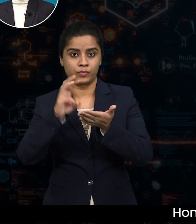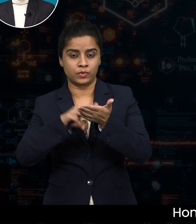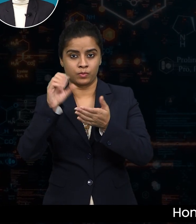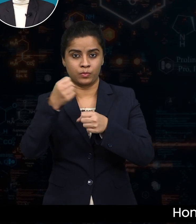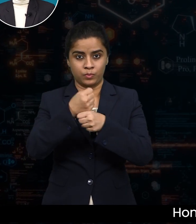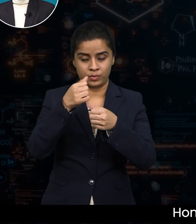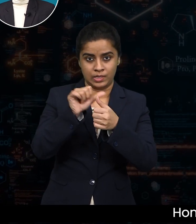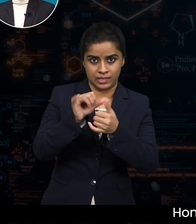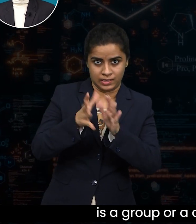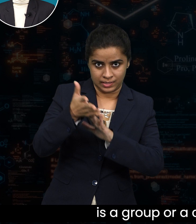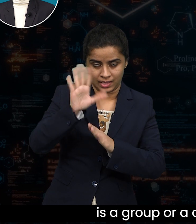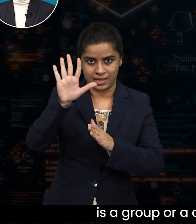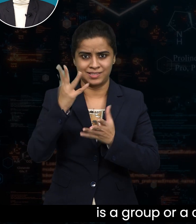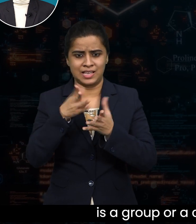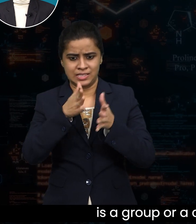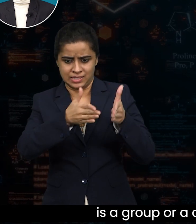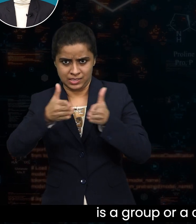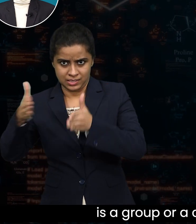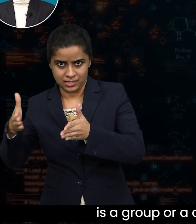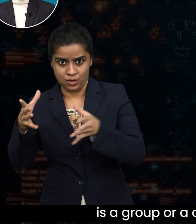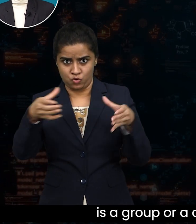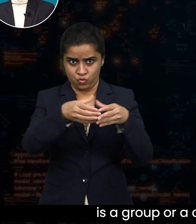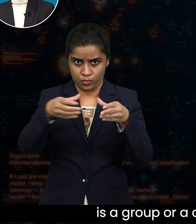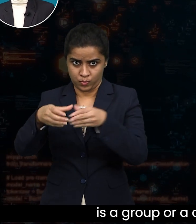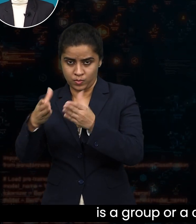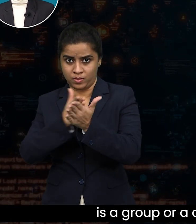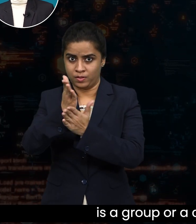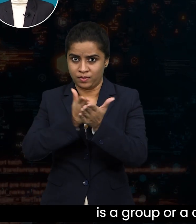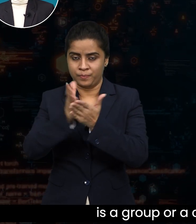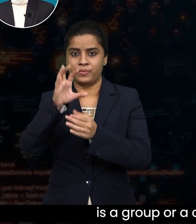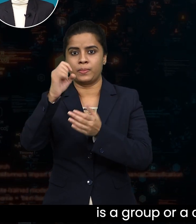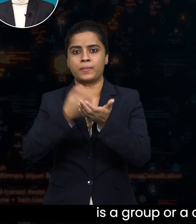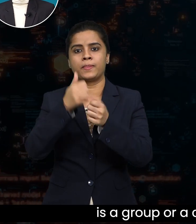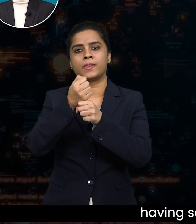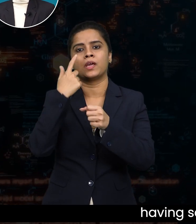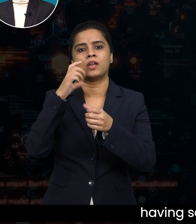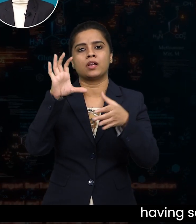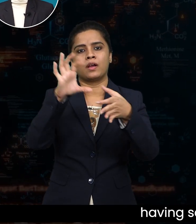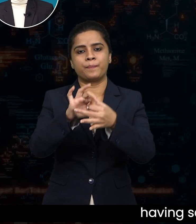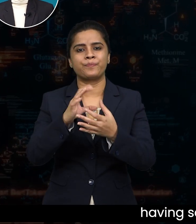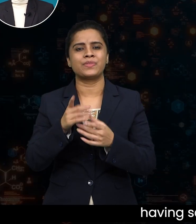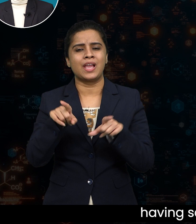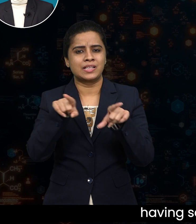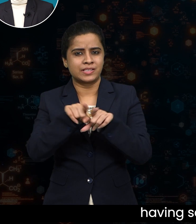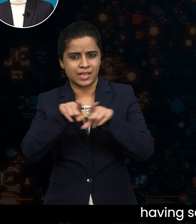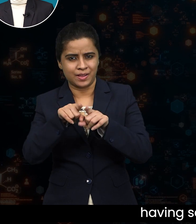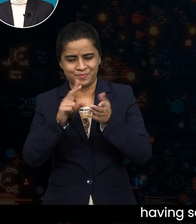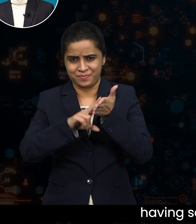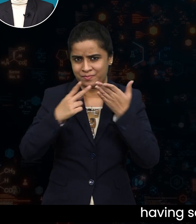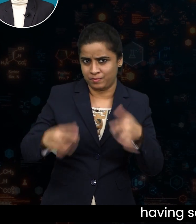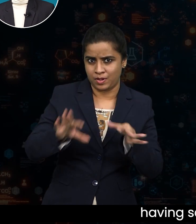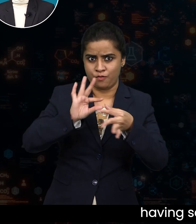Homologous series is a group or a class of organic compounds having same general